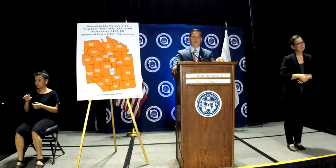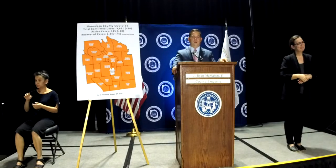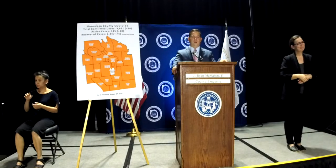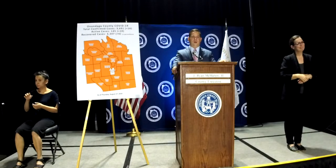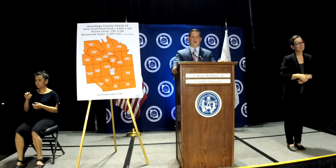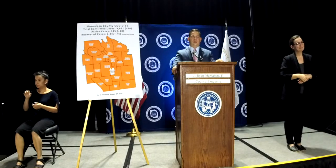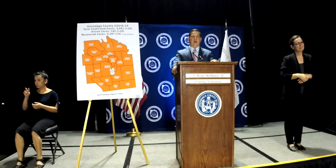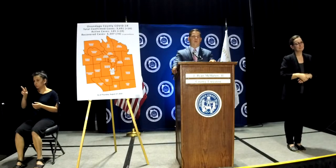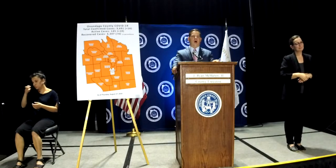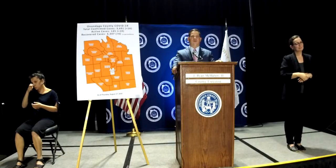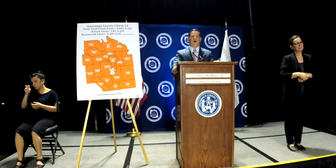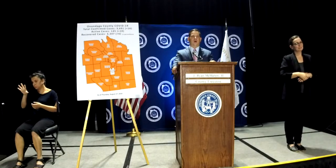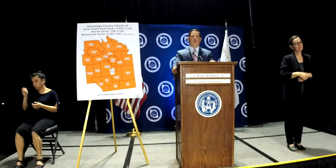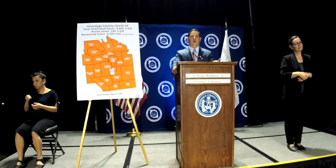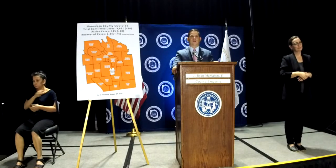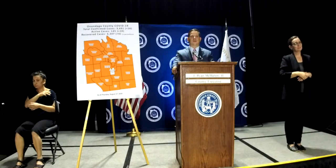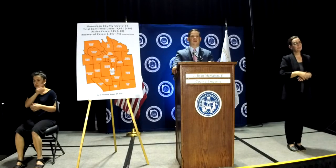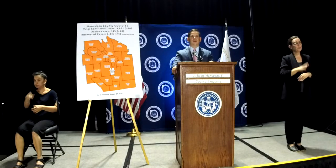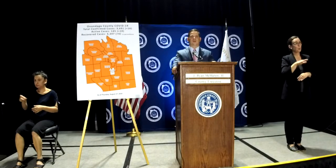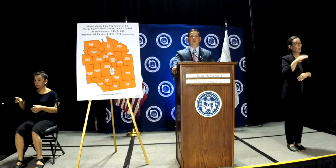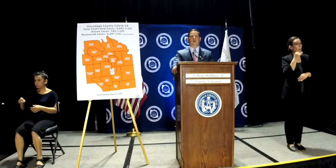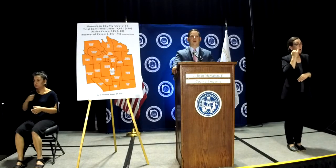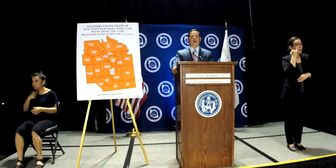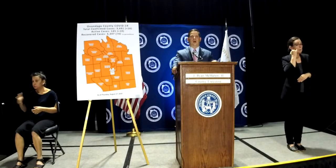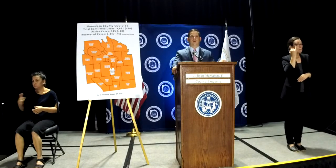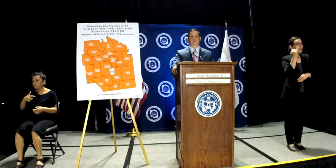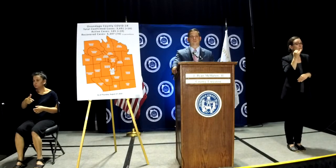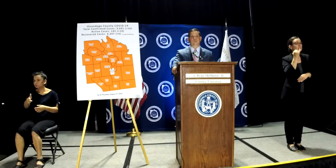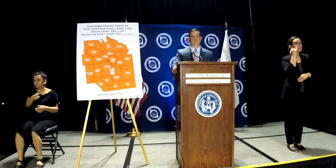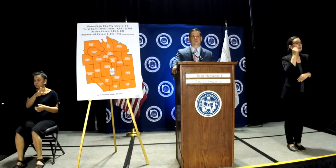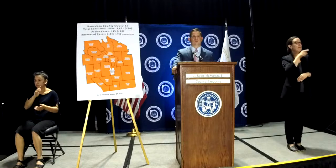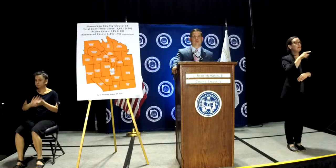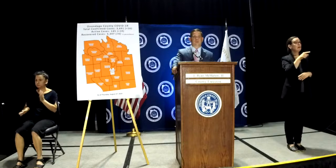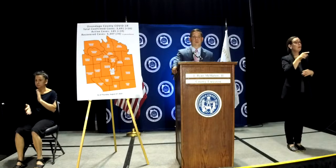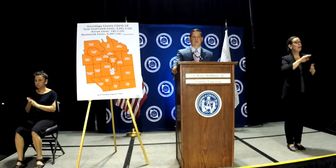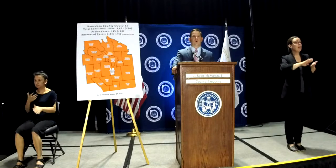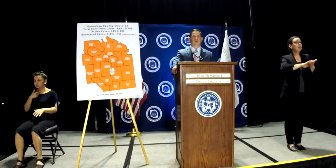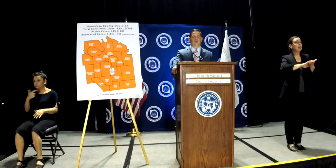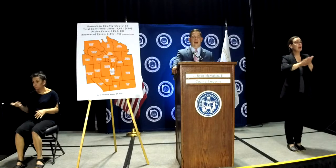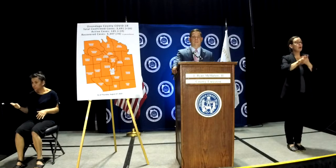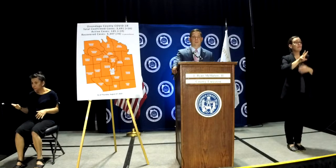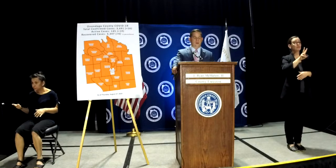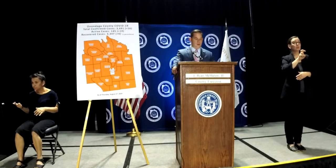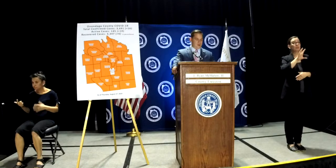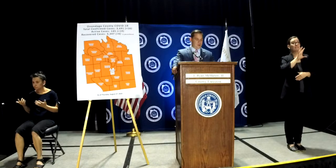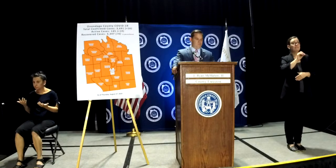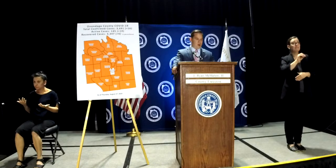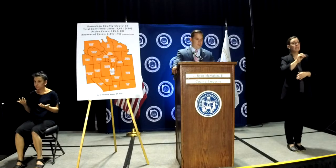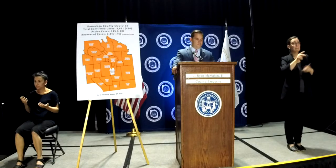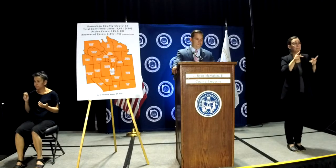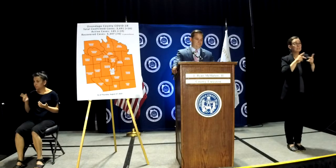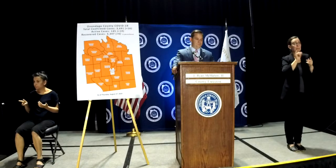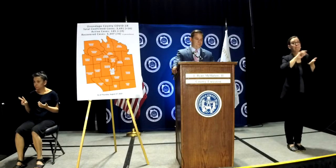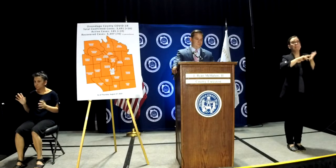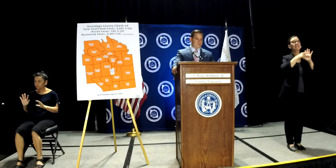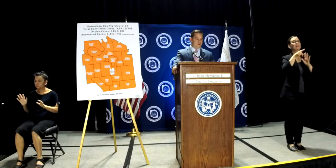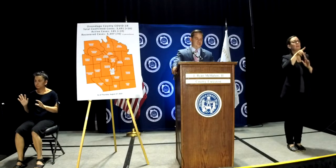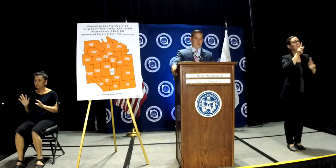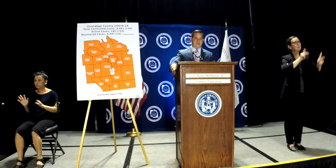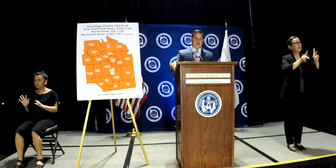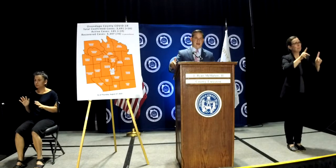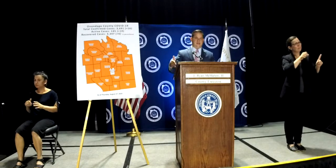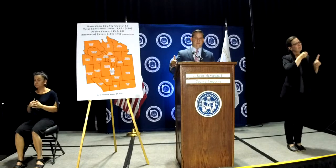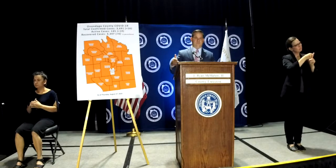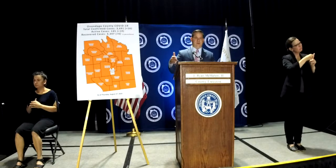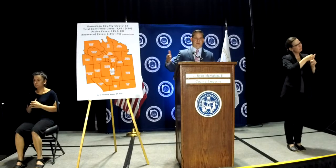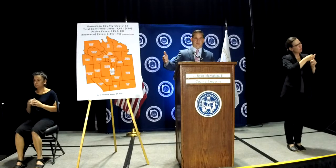positions and lay them off all at once, and here's who they are. Go do that. But if